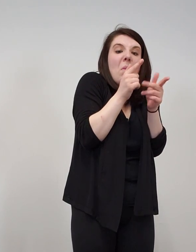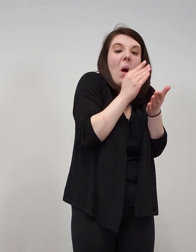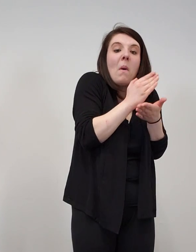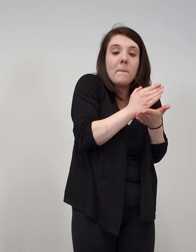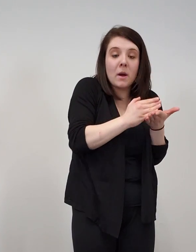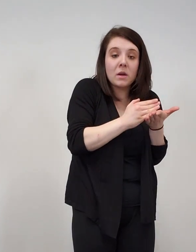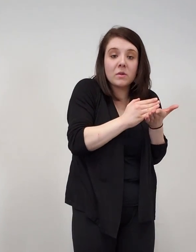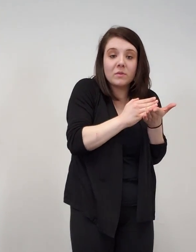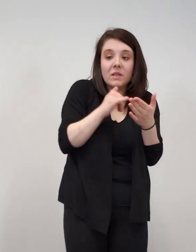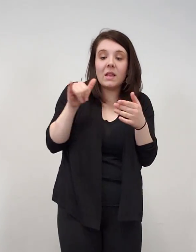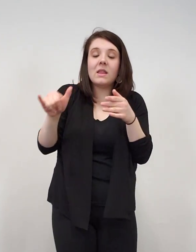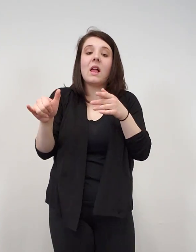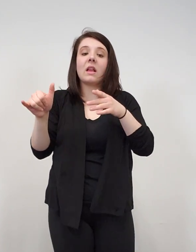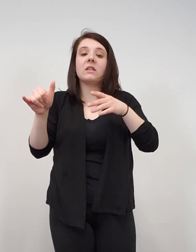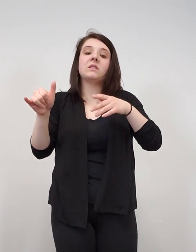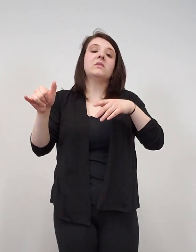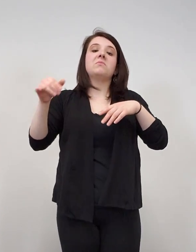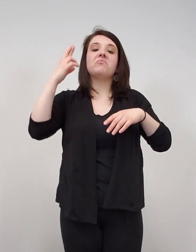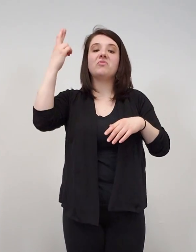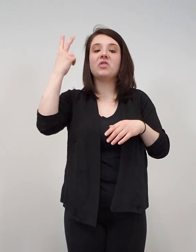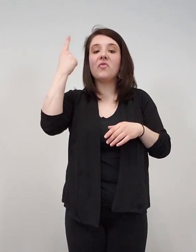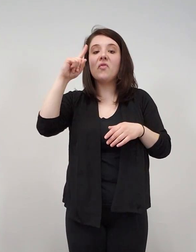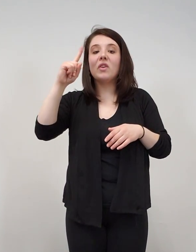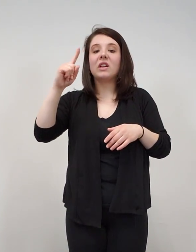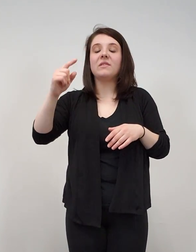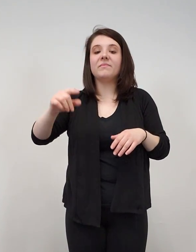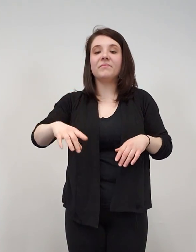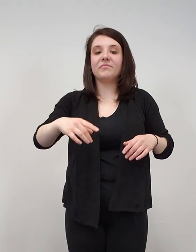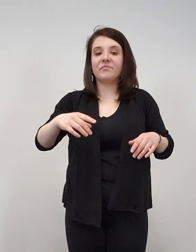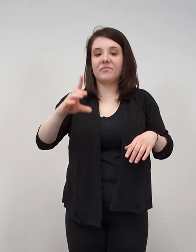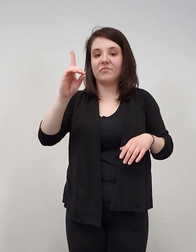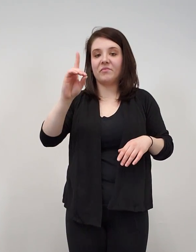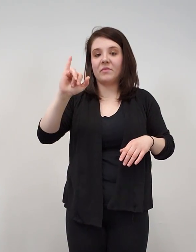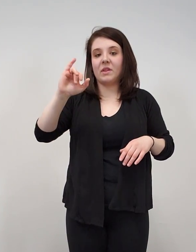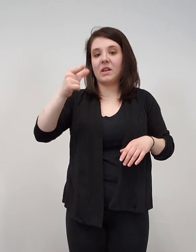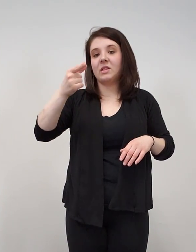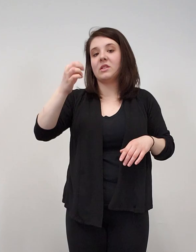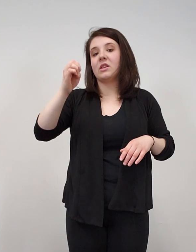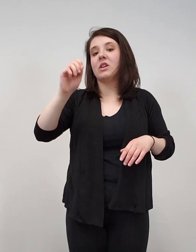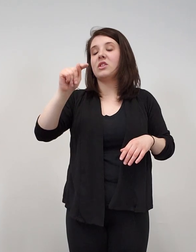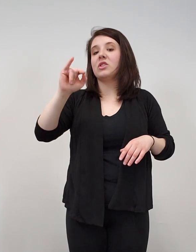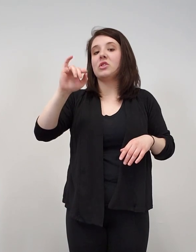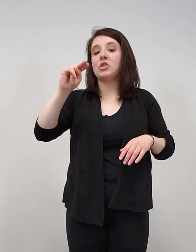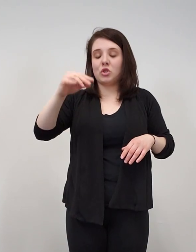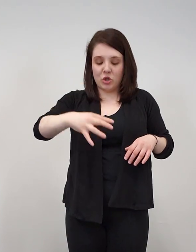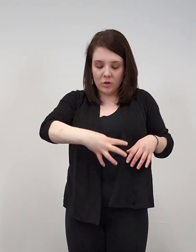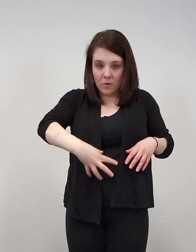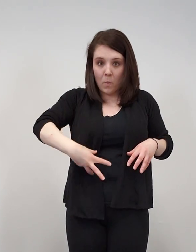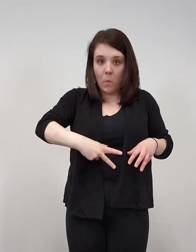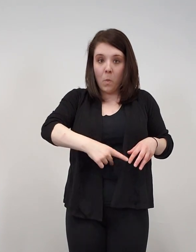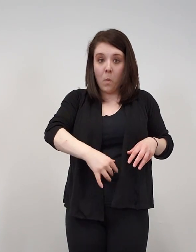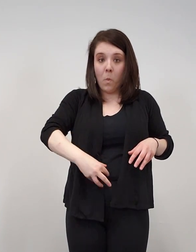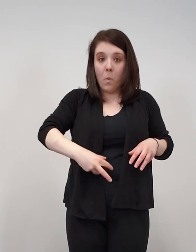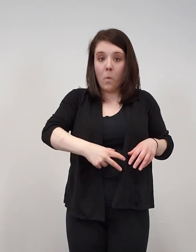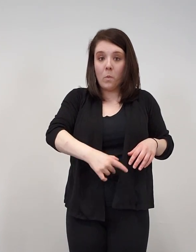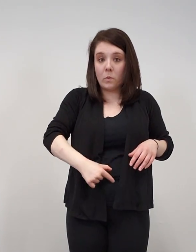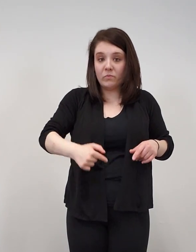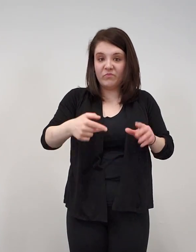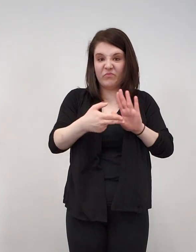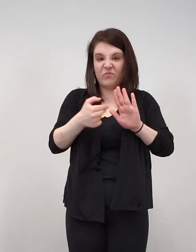third thing that happens in the digestive system, I'm going to draw it in a different color.